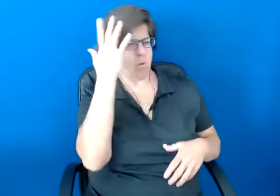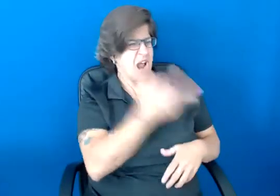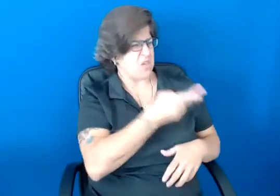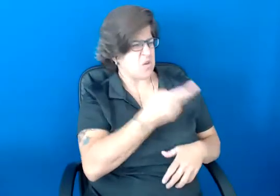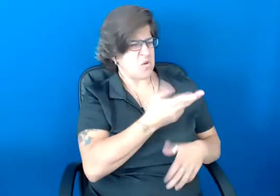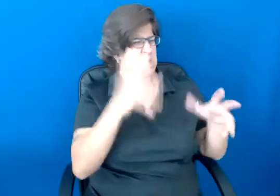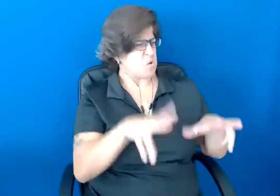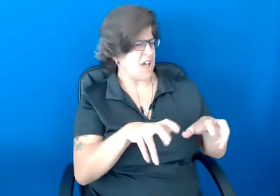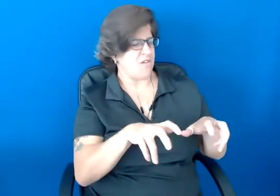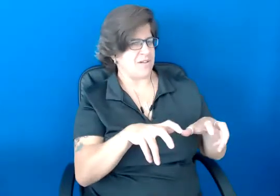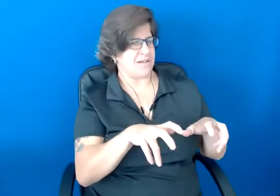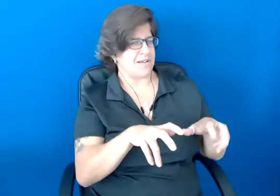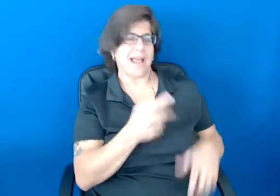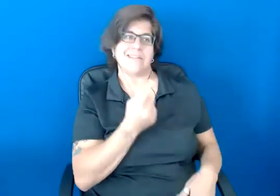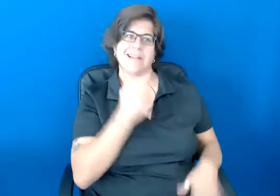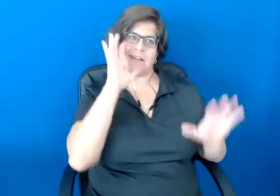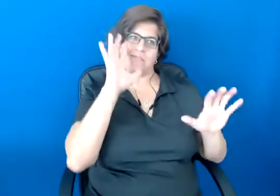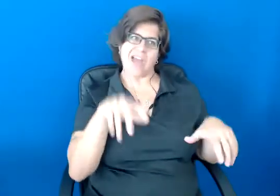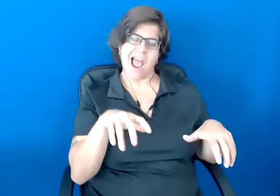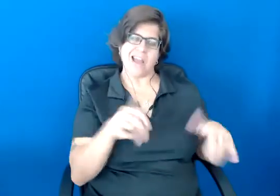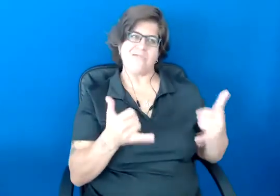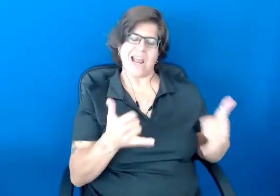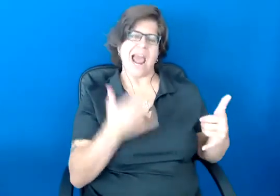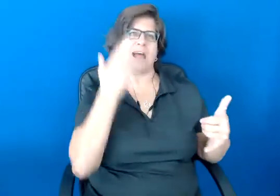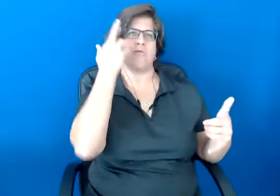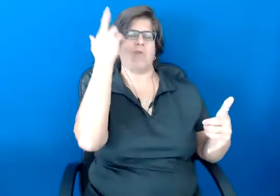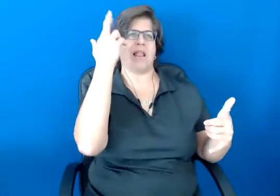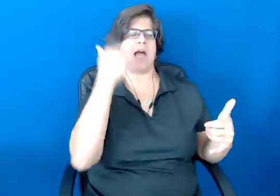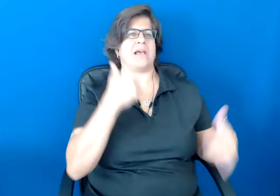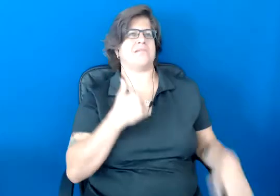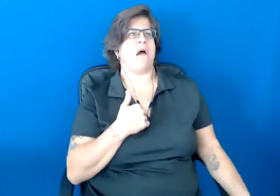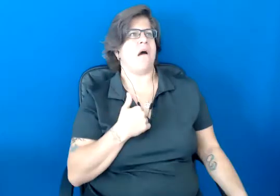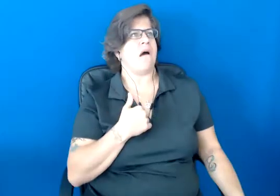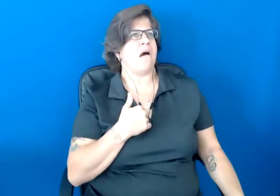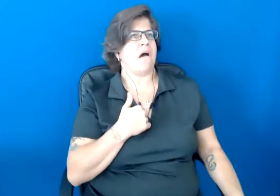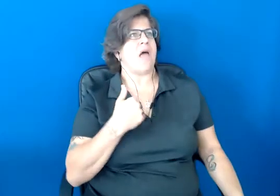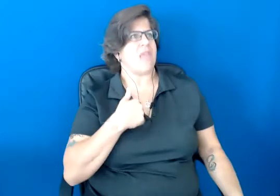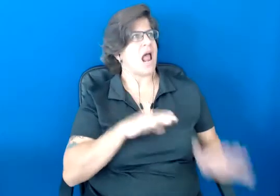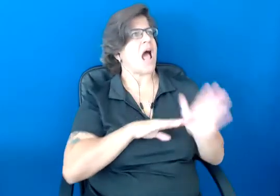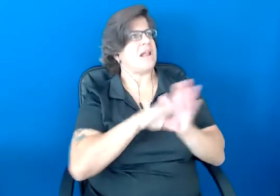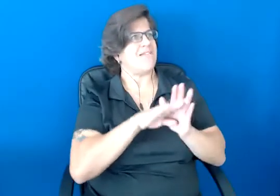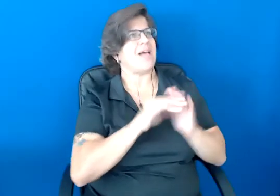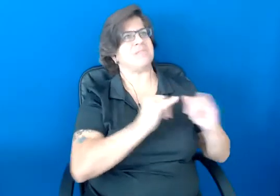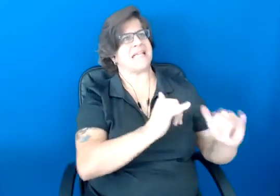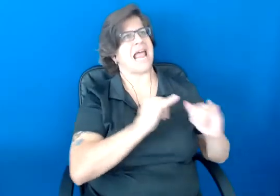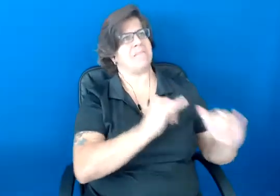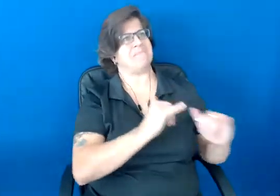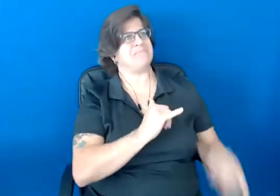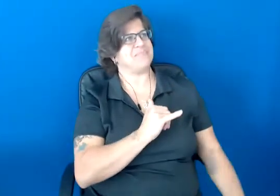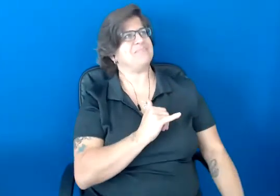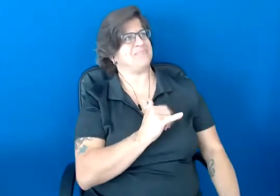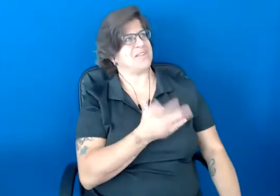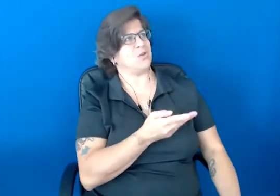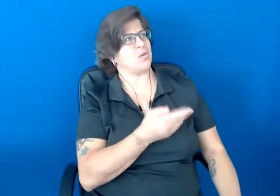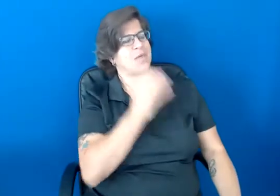selfish? And it's a little shocking to realize that I've developed that as well.